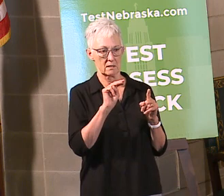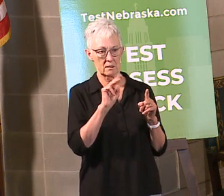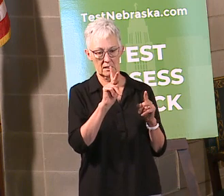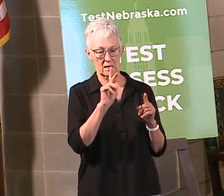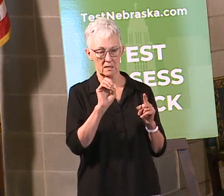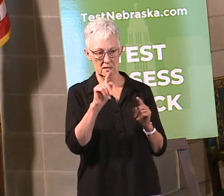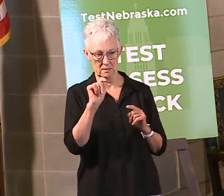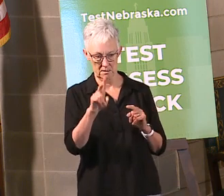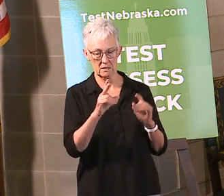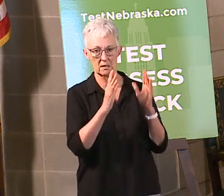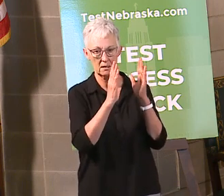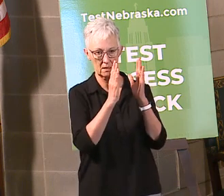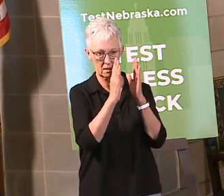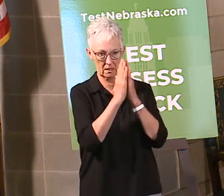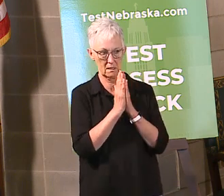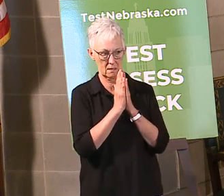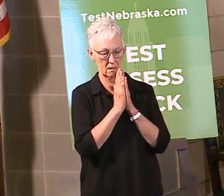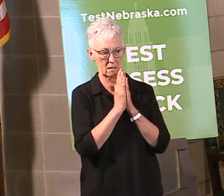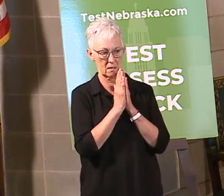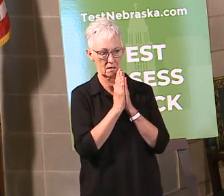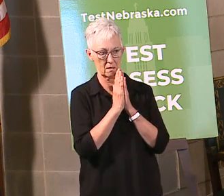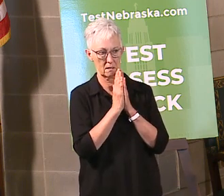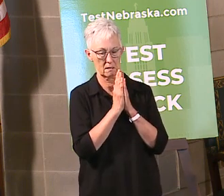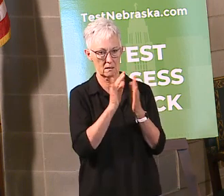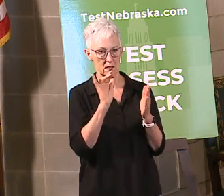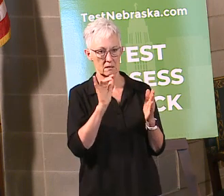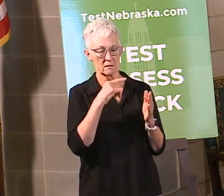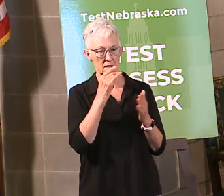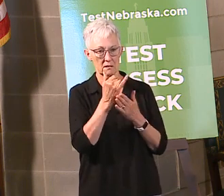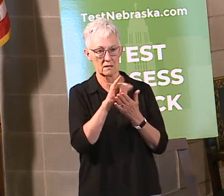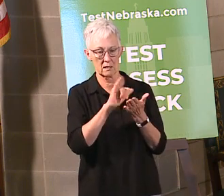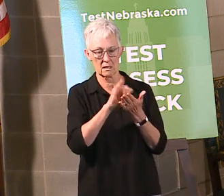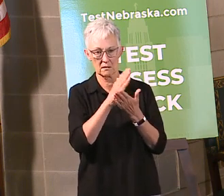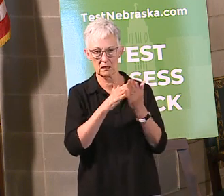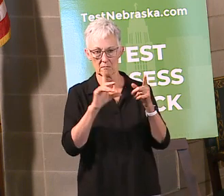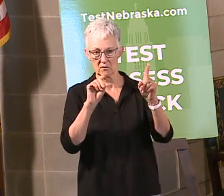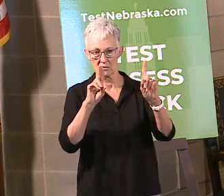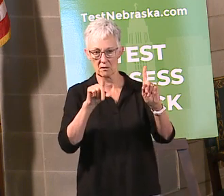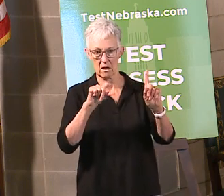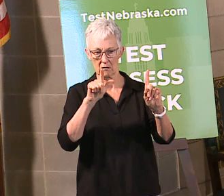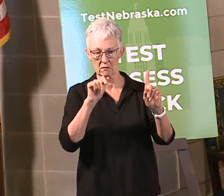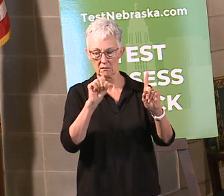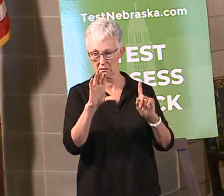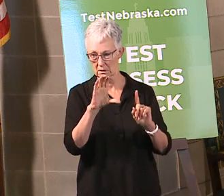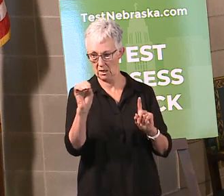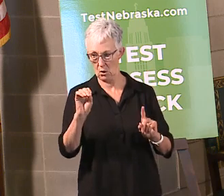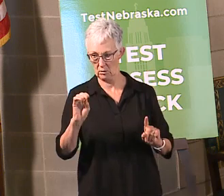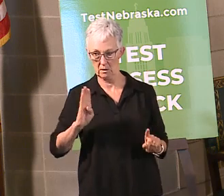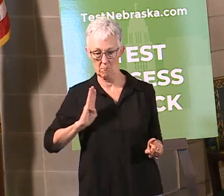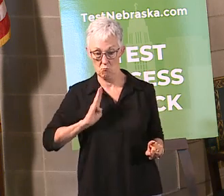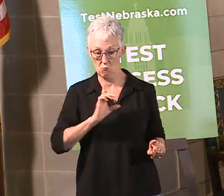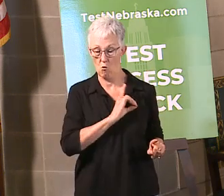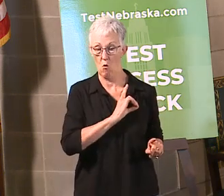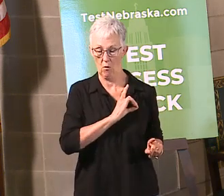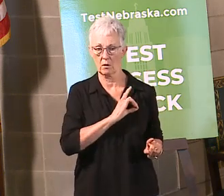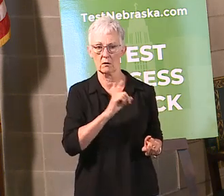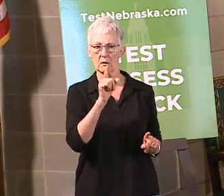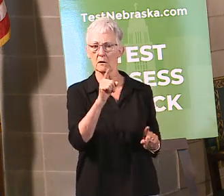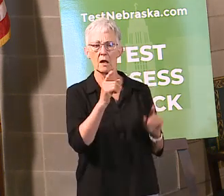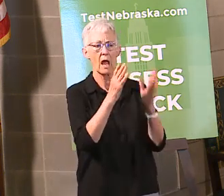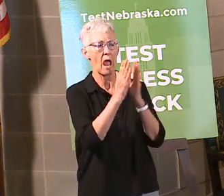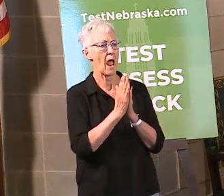is saying at least some of the Douglas County board members are calling for the evacuation of the Life Care